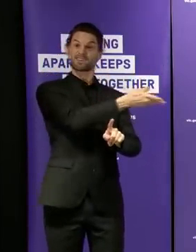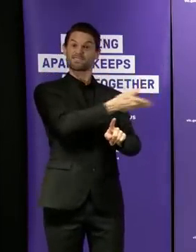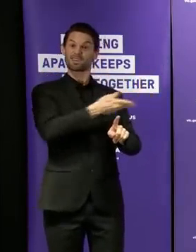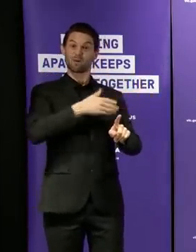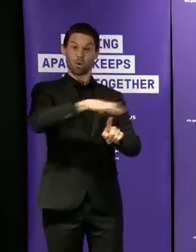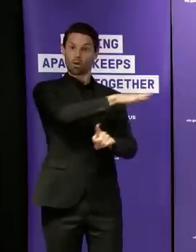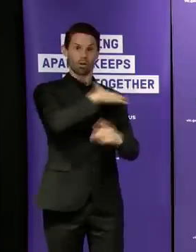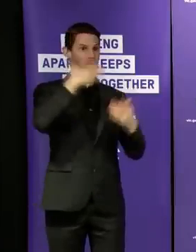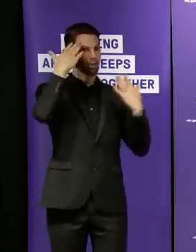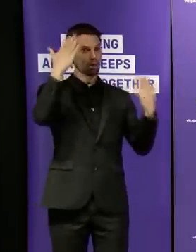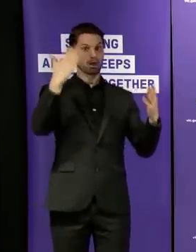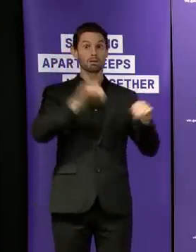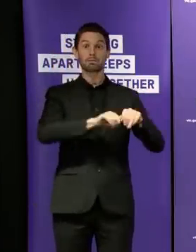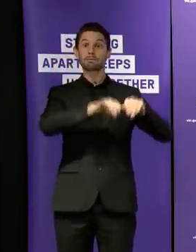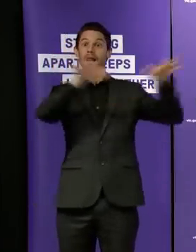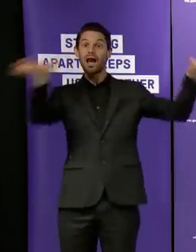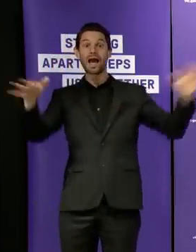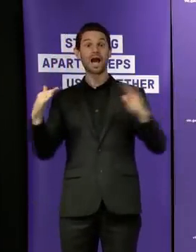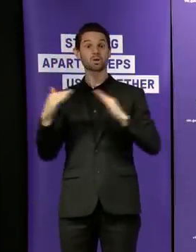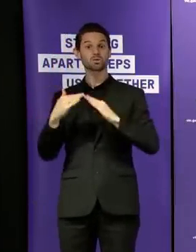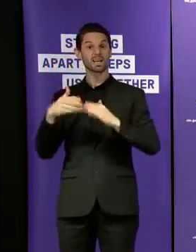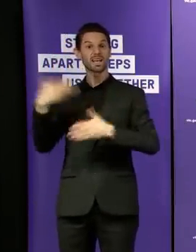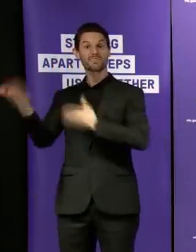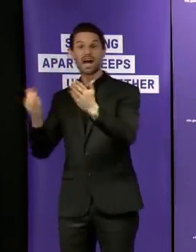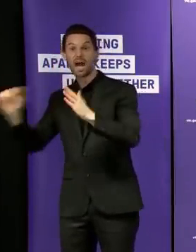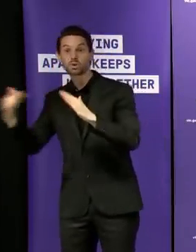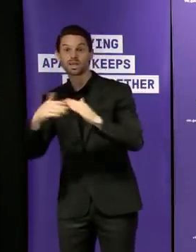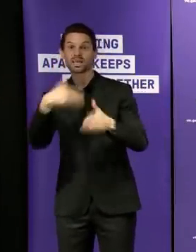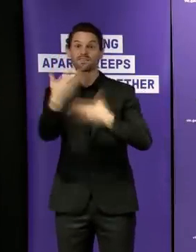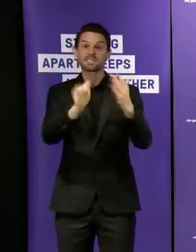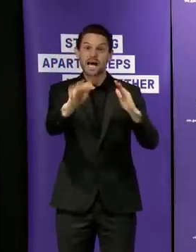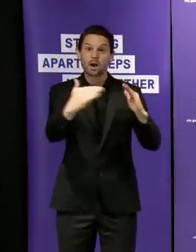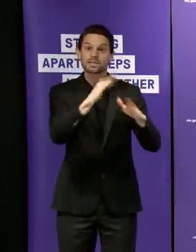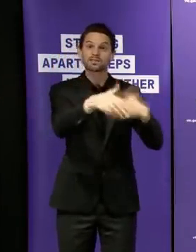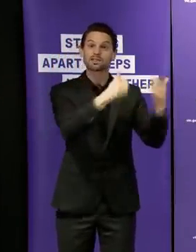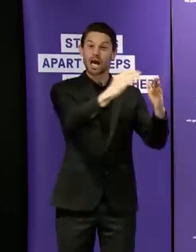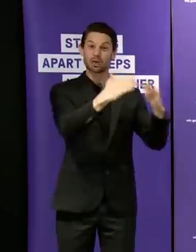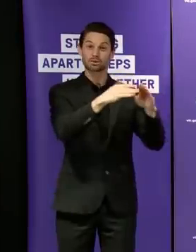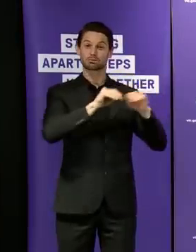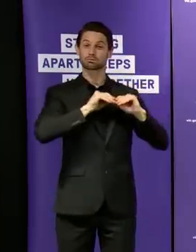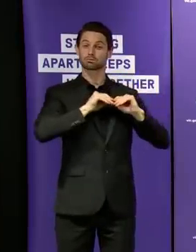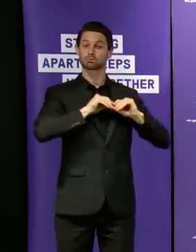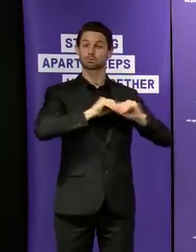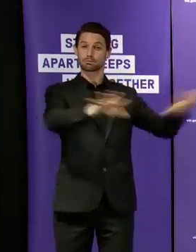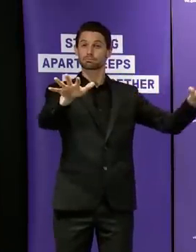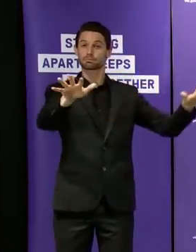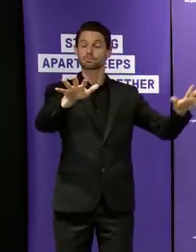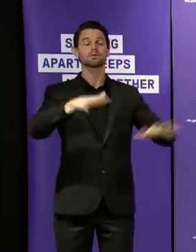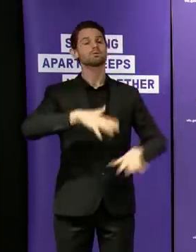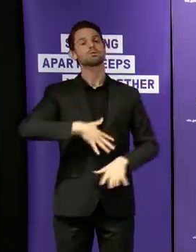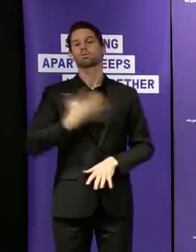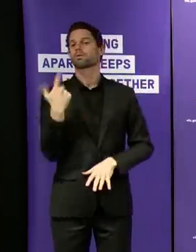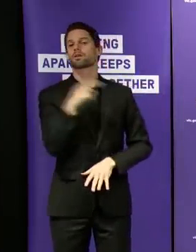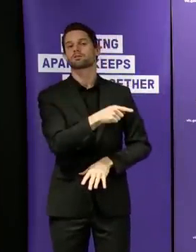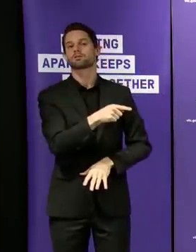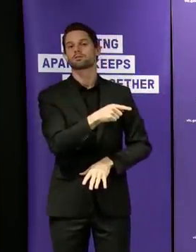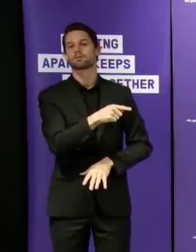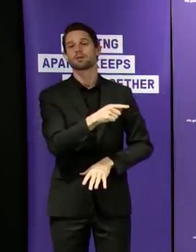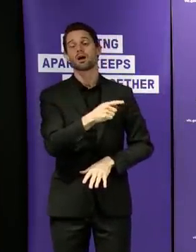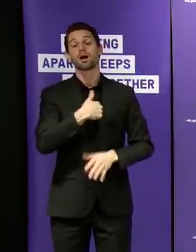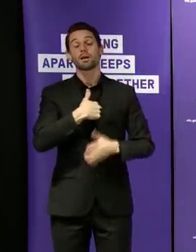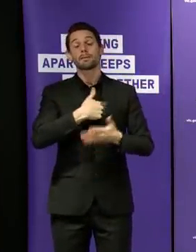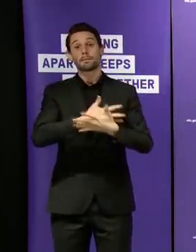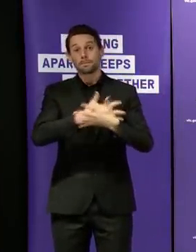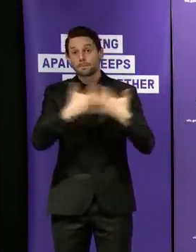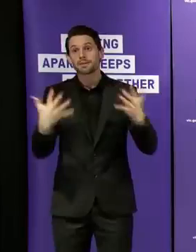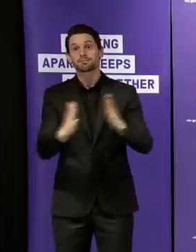and spreads and spreads. We can't have that happen. We cannot have that happen. I'm appealing to people, as significant as the day is,